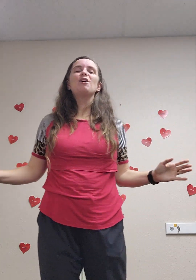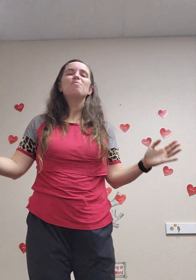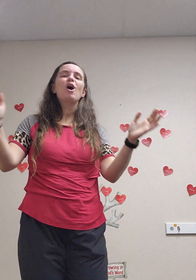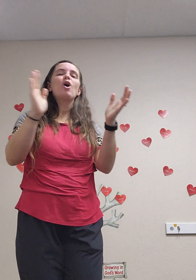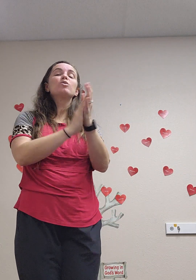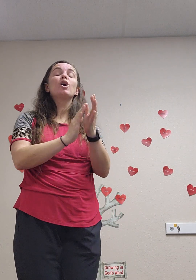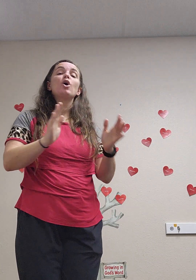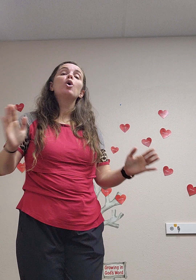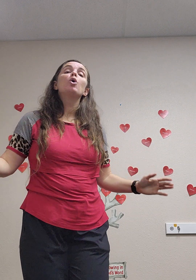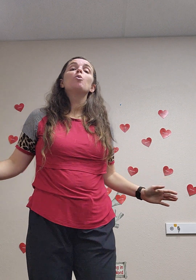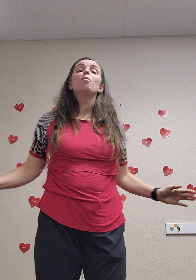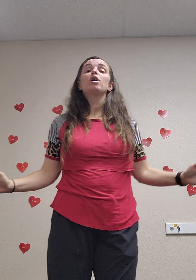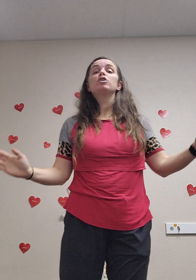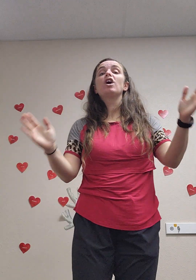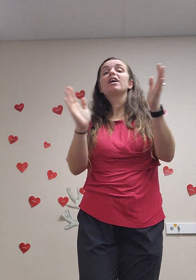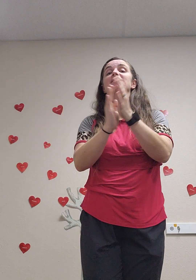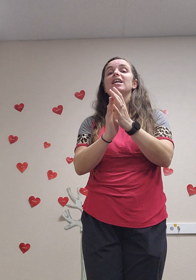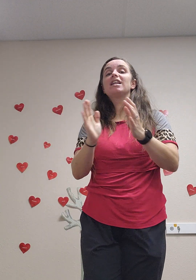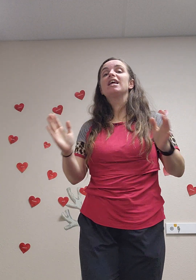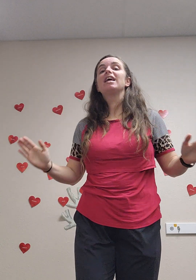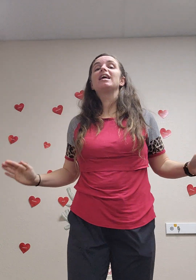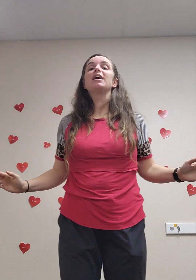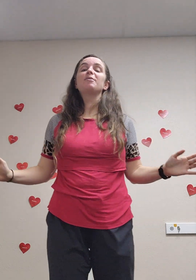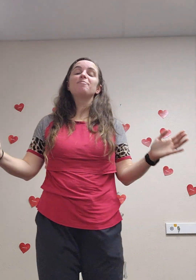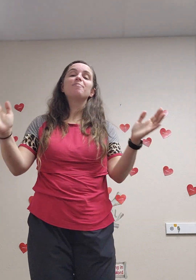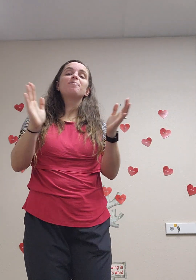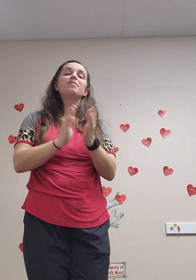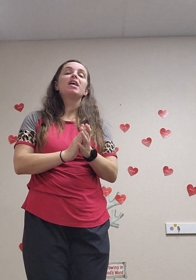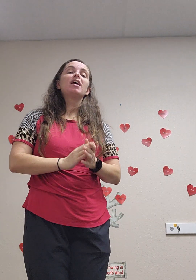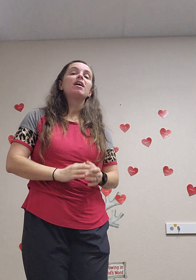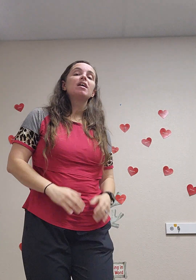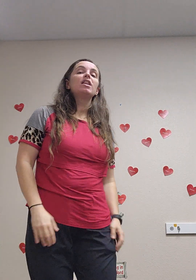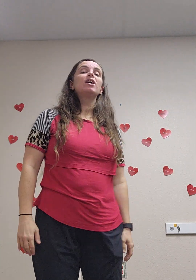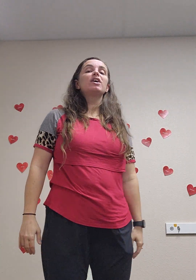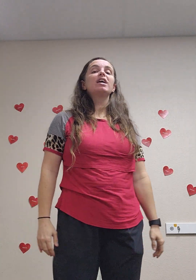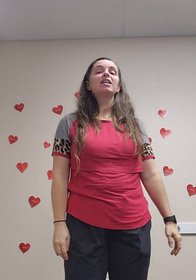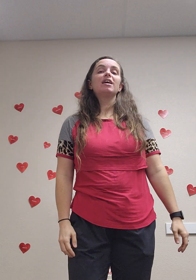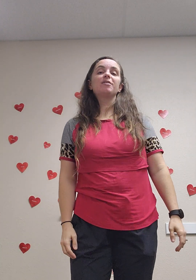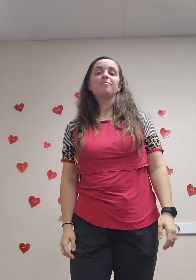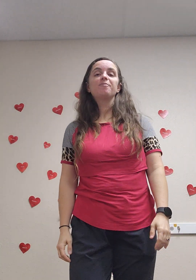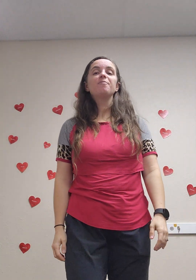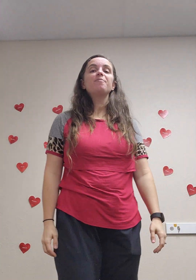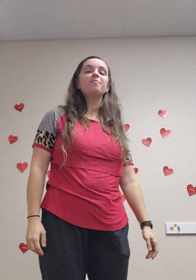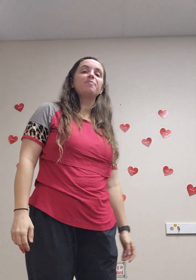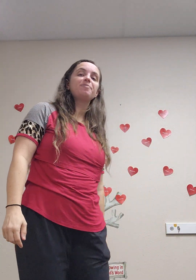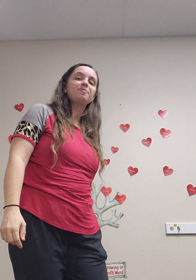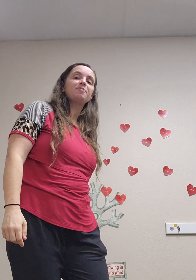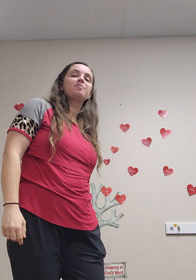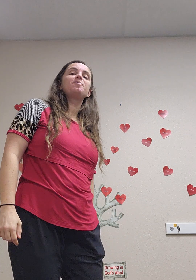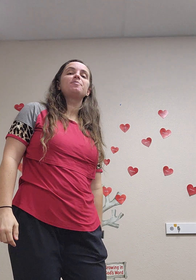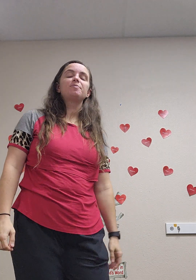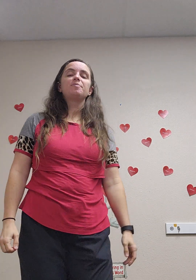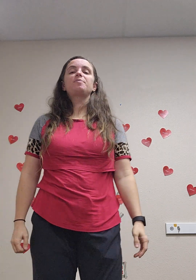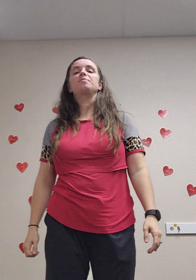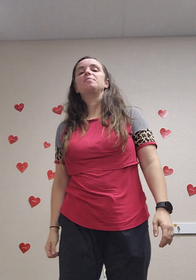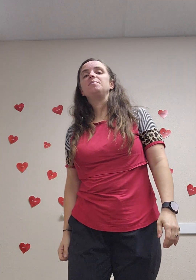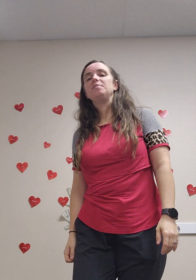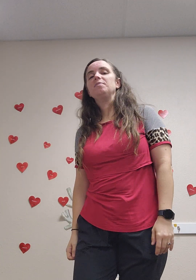those who put trust in Him We're broken down from heaven's throne The world seems